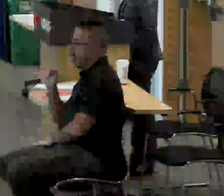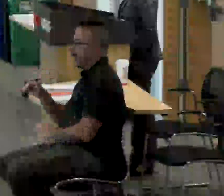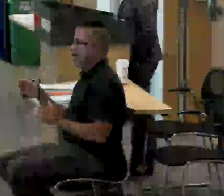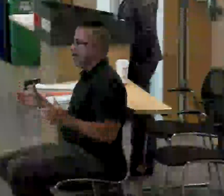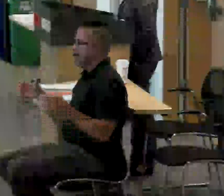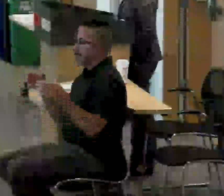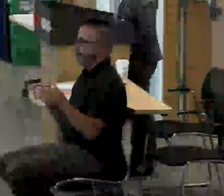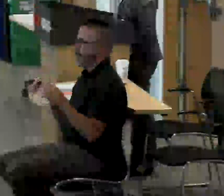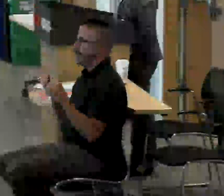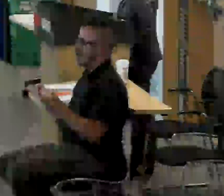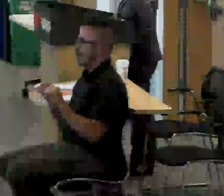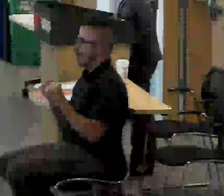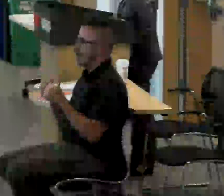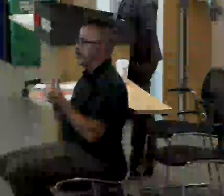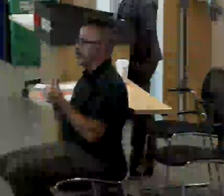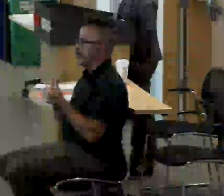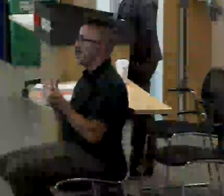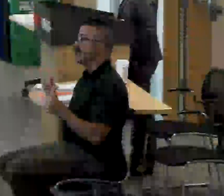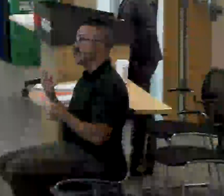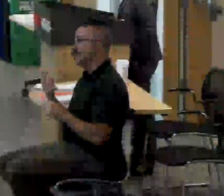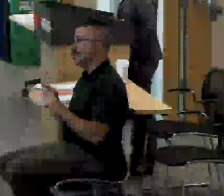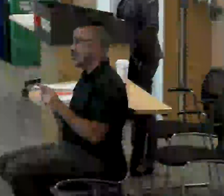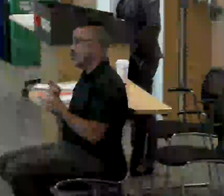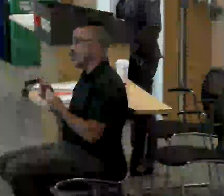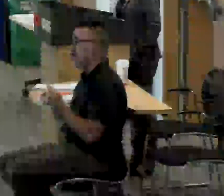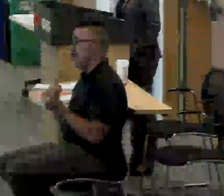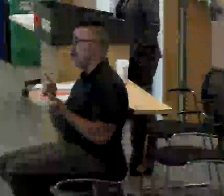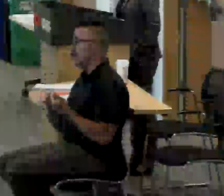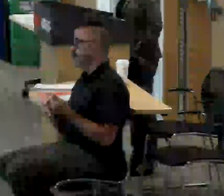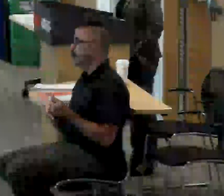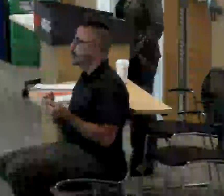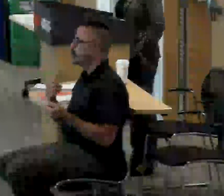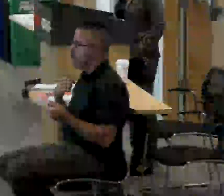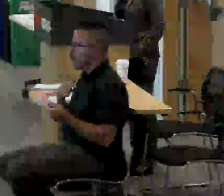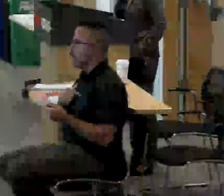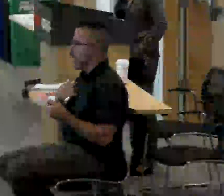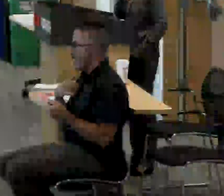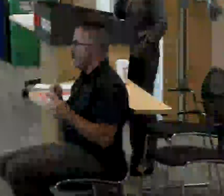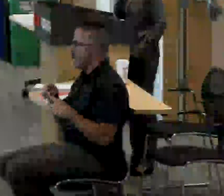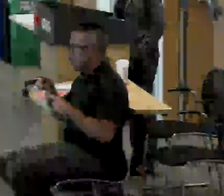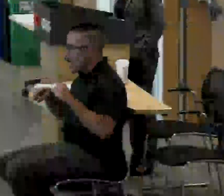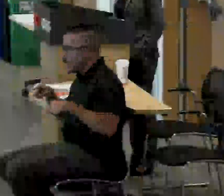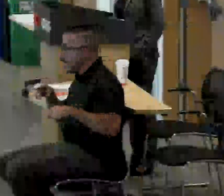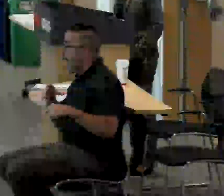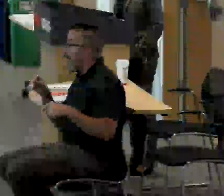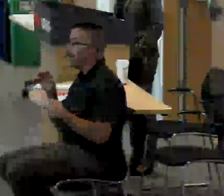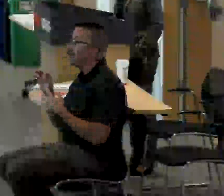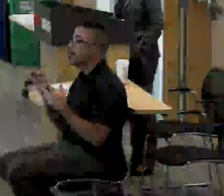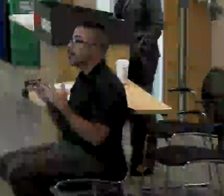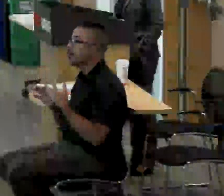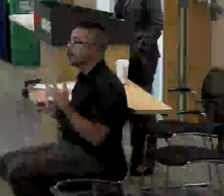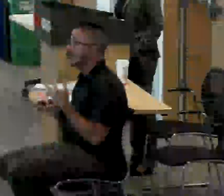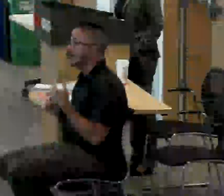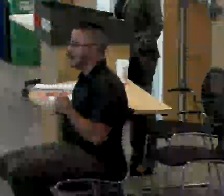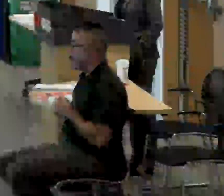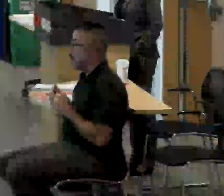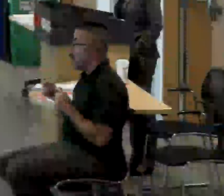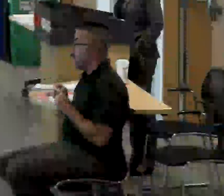2 different programs. So there's some variety and choice, which is really important. When you get choice